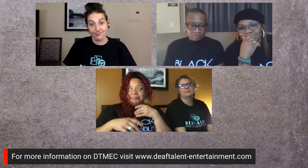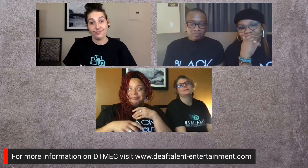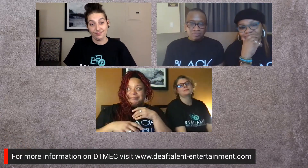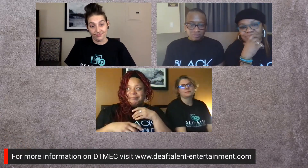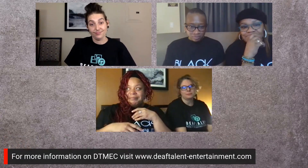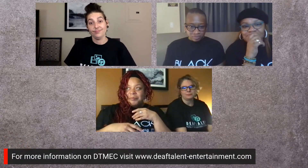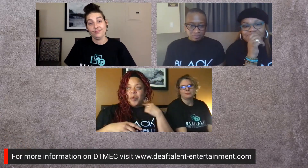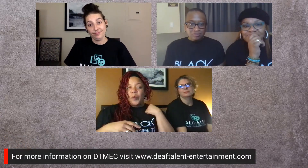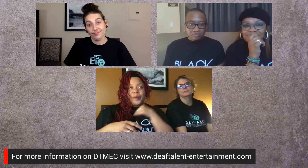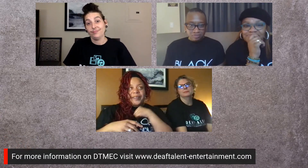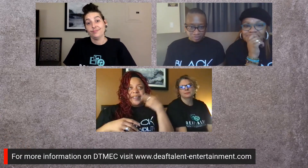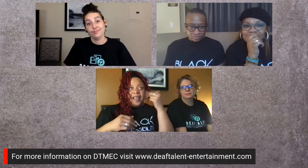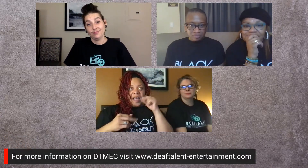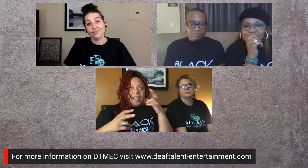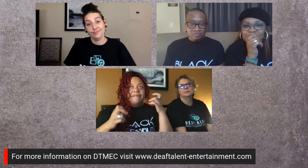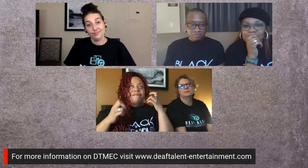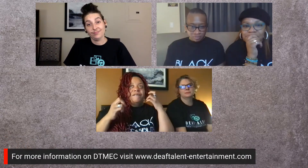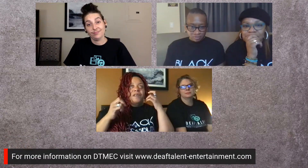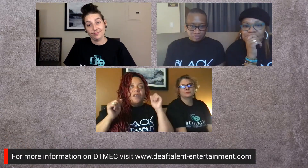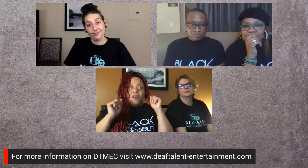that.